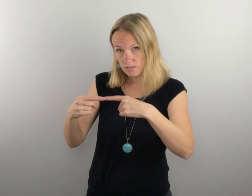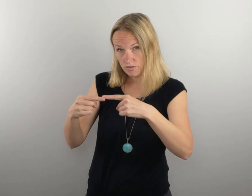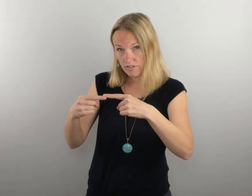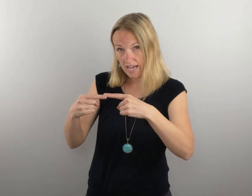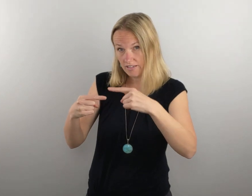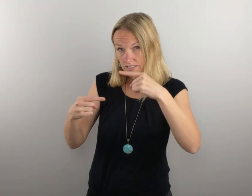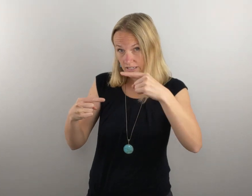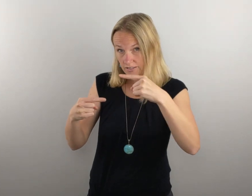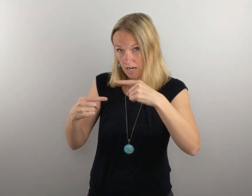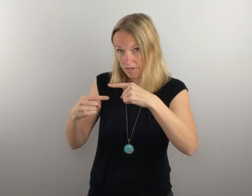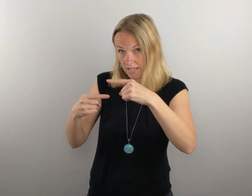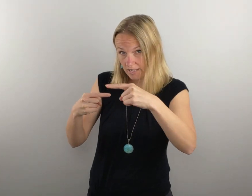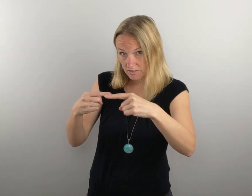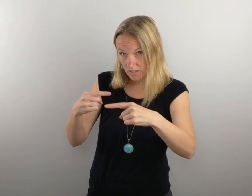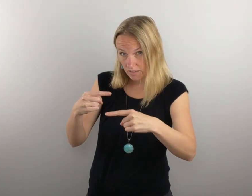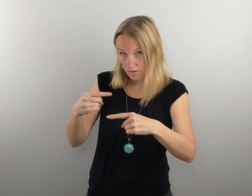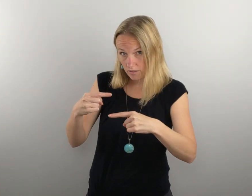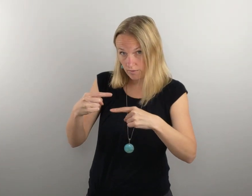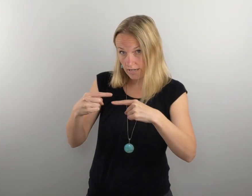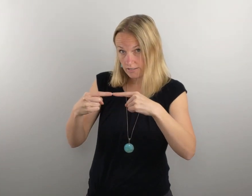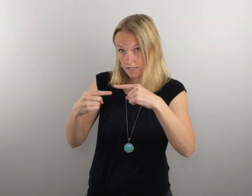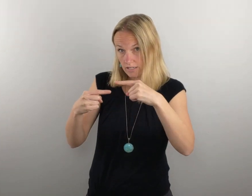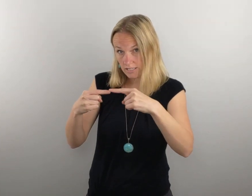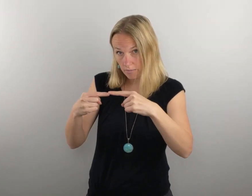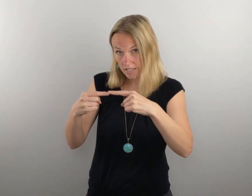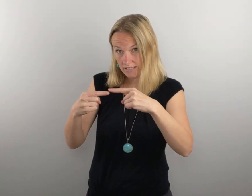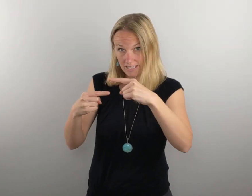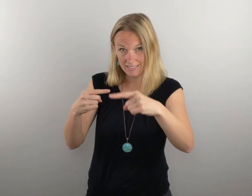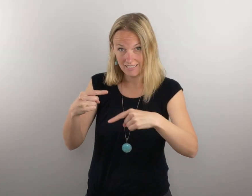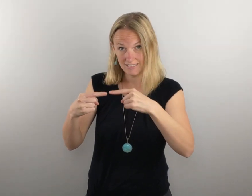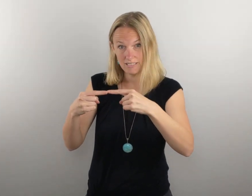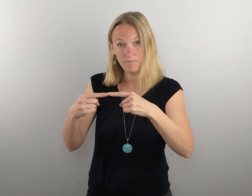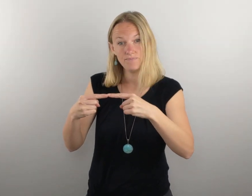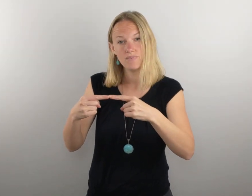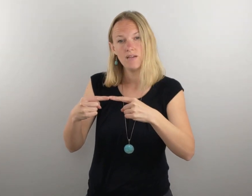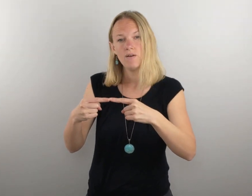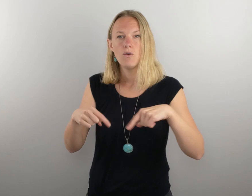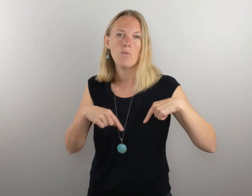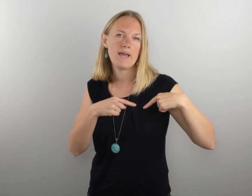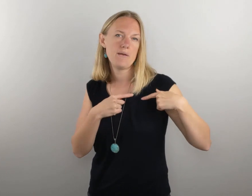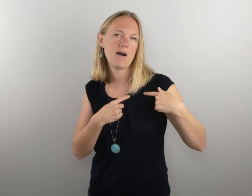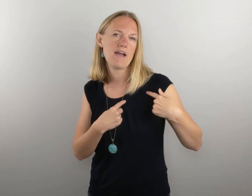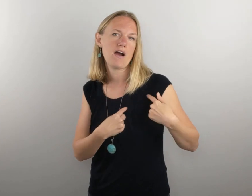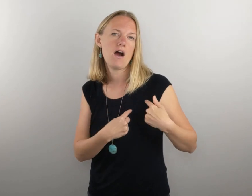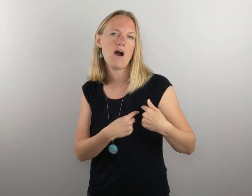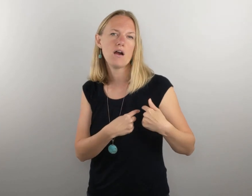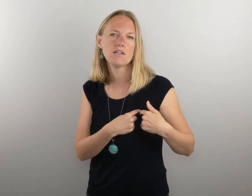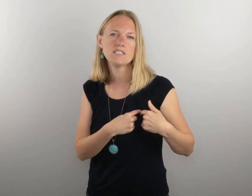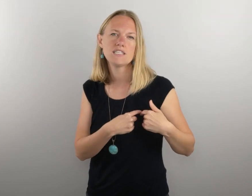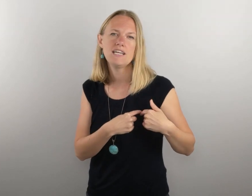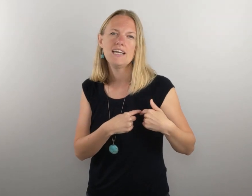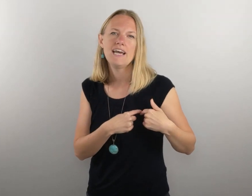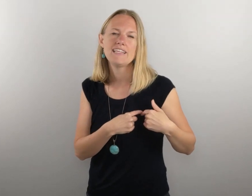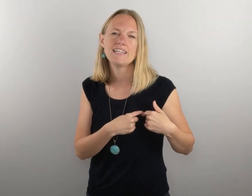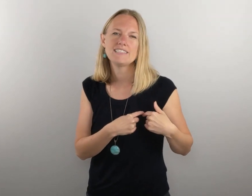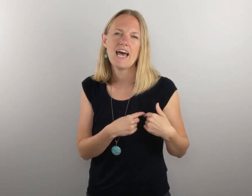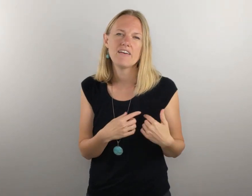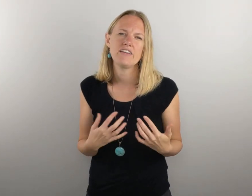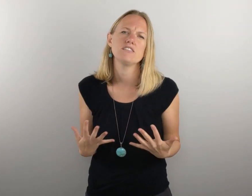for that, you take your dominant index finger going around your non-dominant and then touch them. When my heart, and then is heavy. So